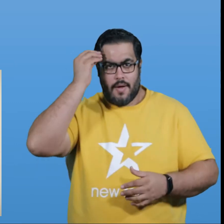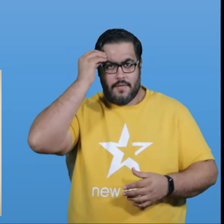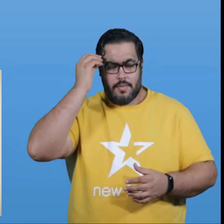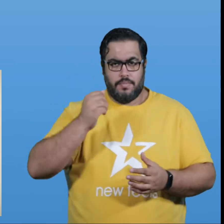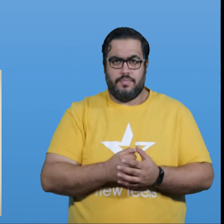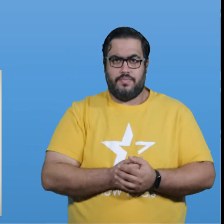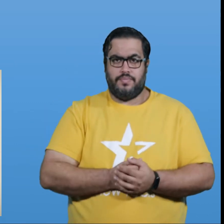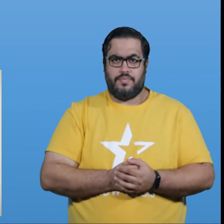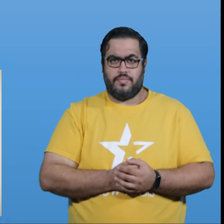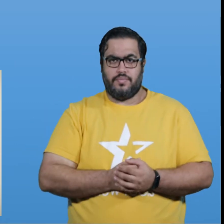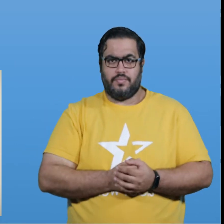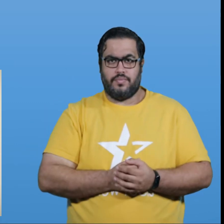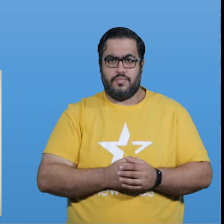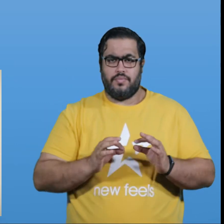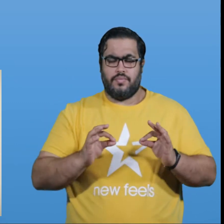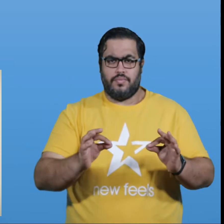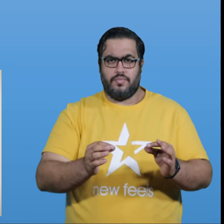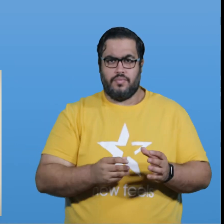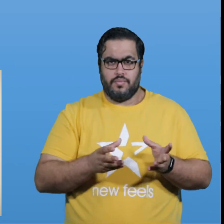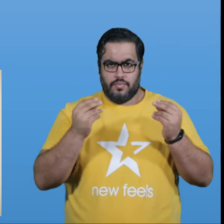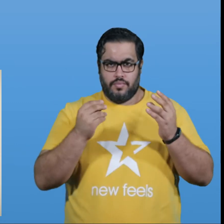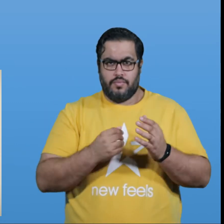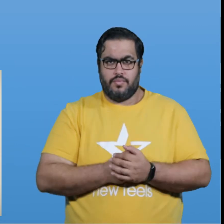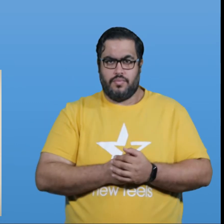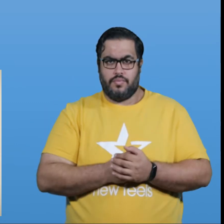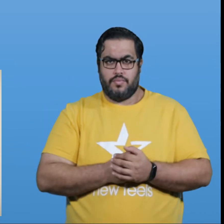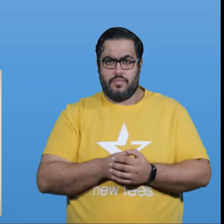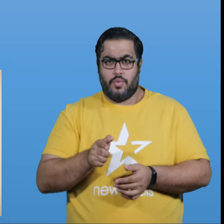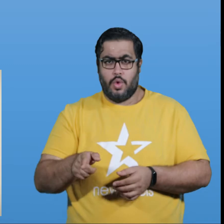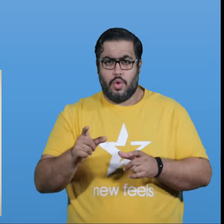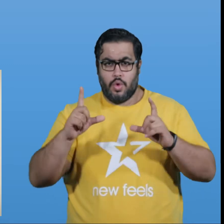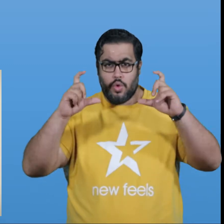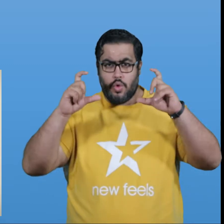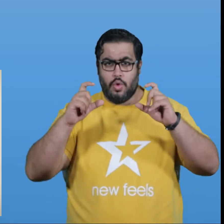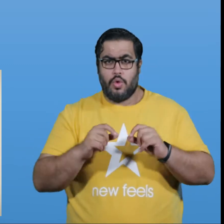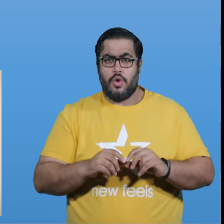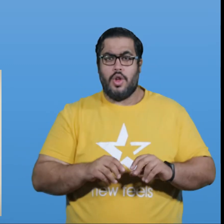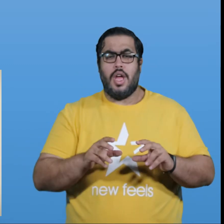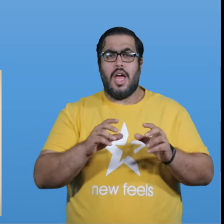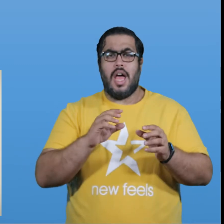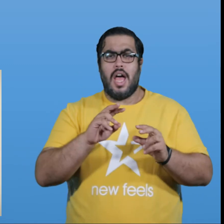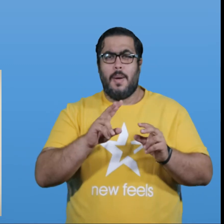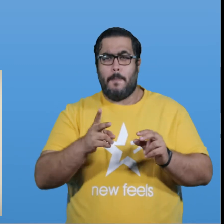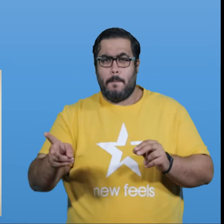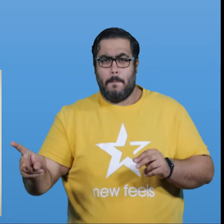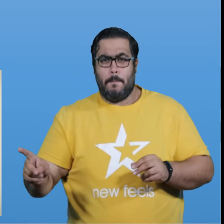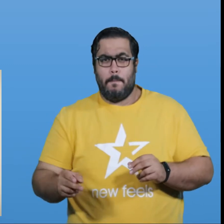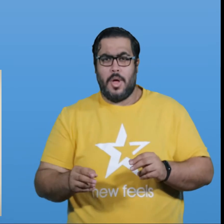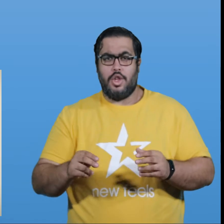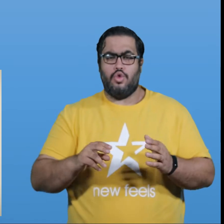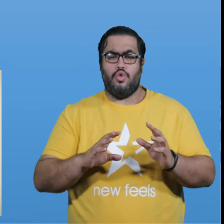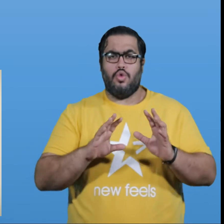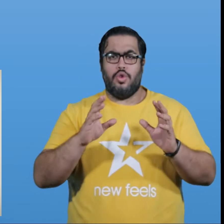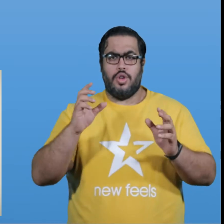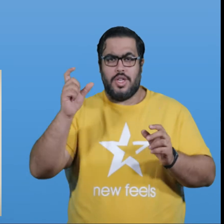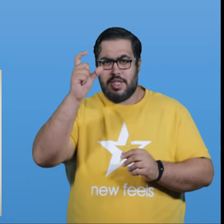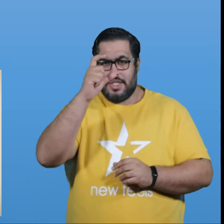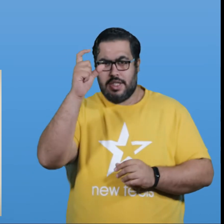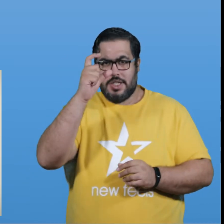Arab region. We've seen them in mosques, we've also seen them in museums. Islamic art refers to